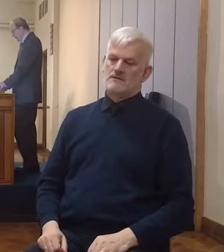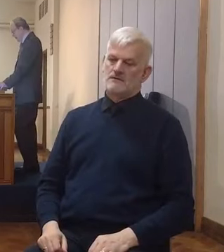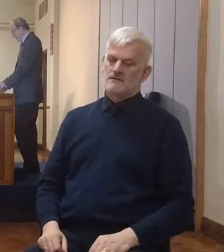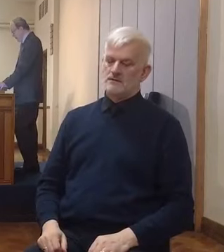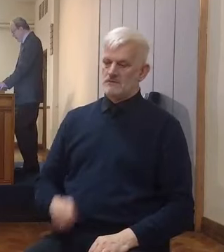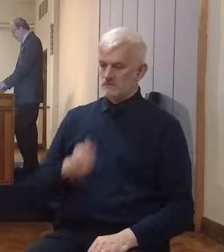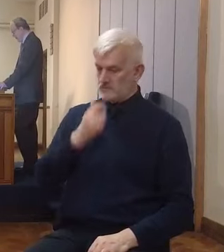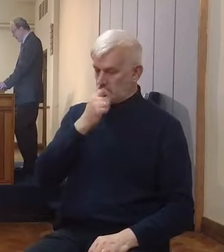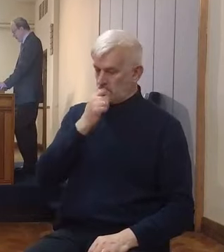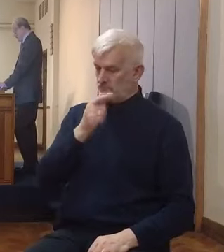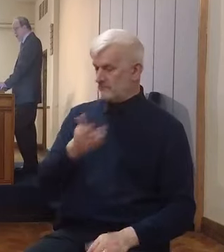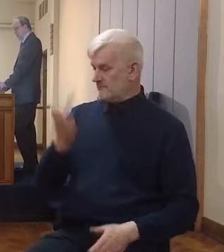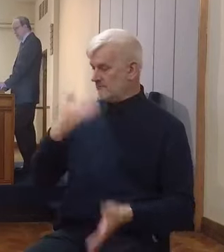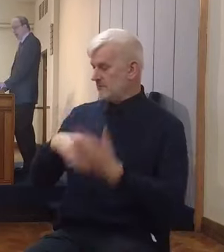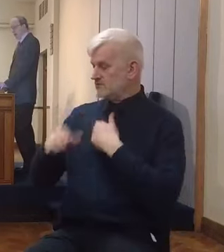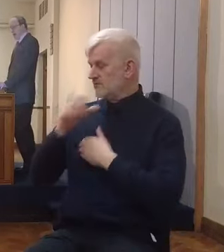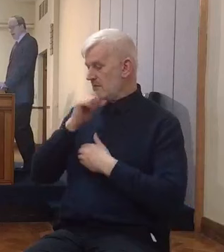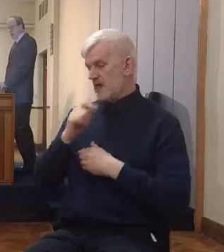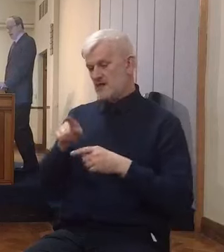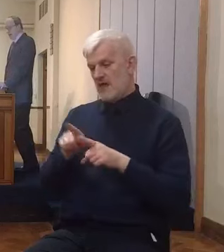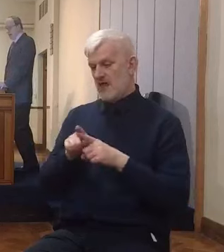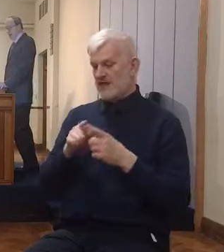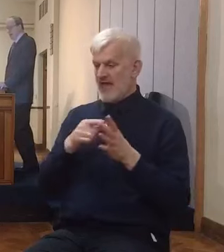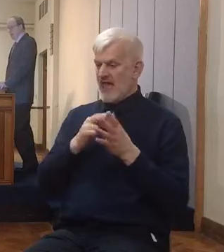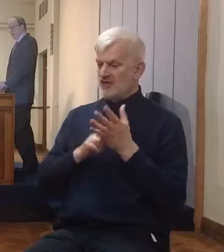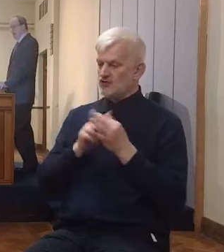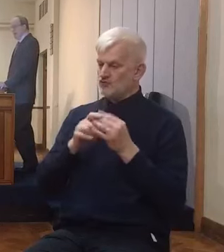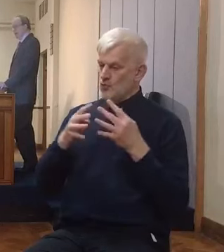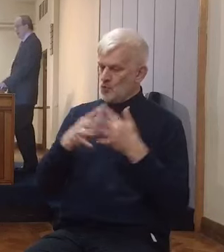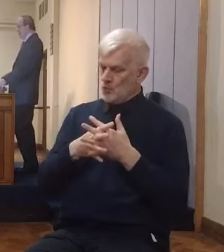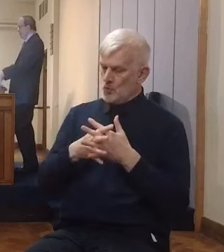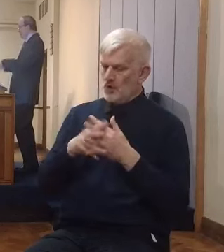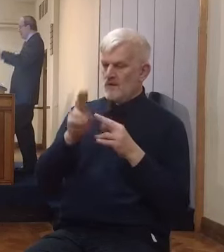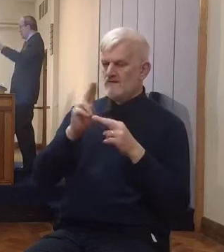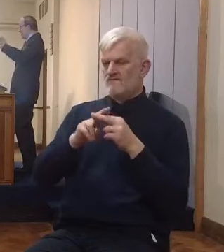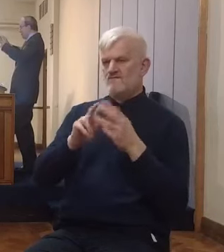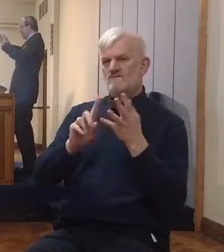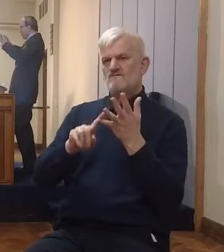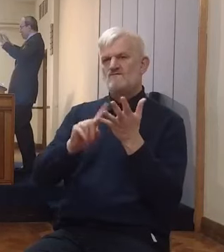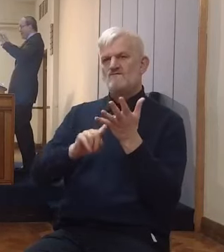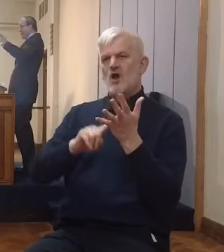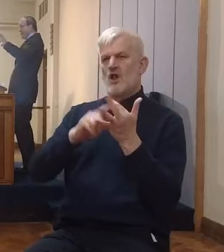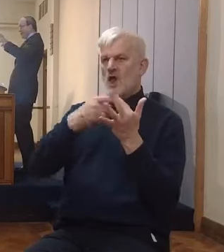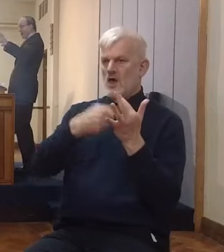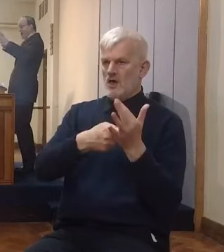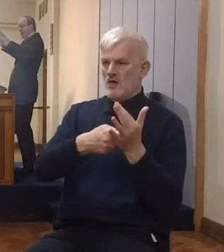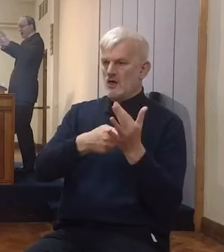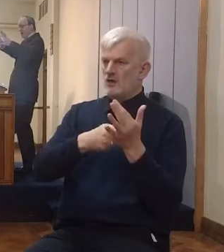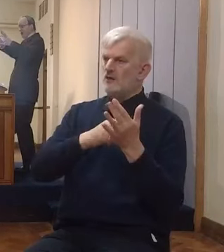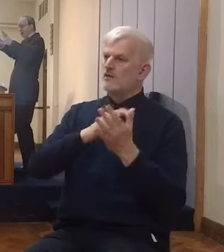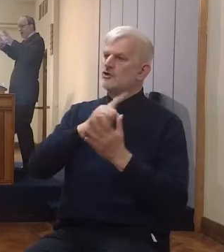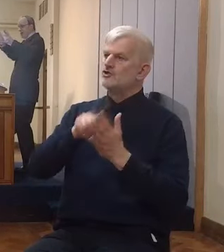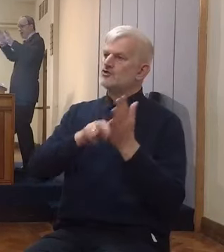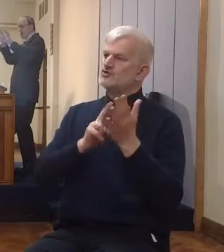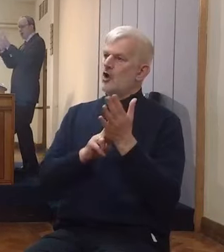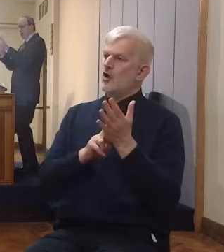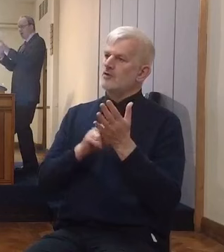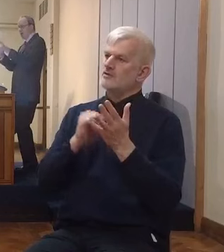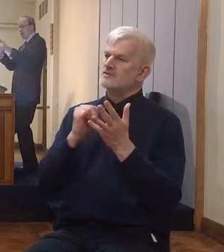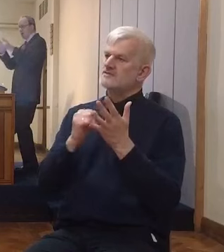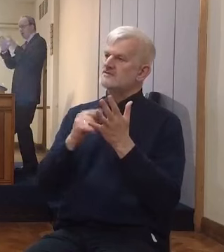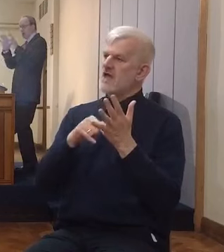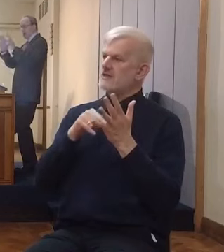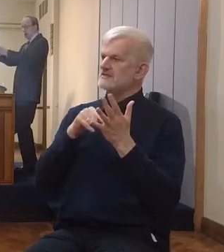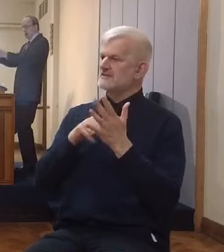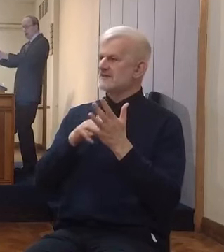John Sutcliffe and William Carey. And they all got this great, together, this